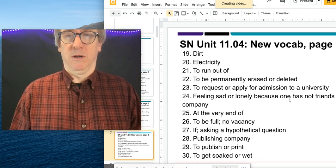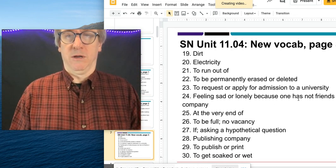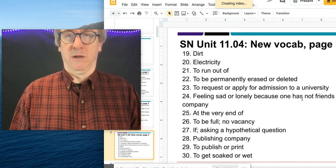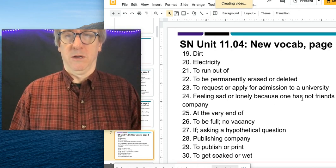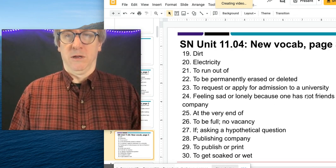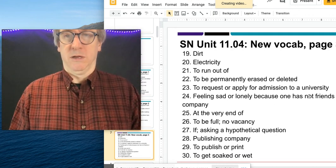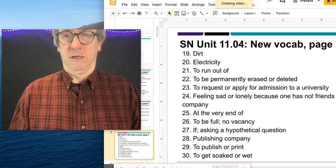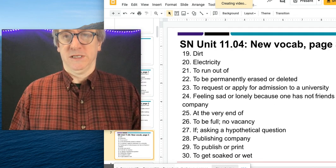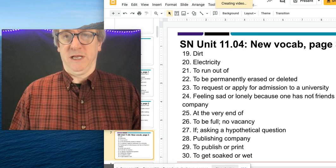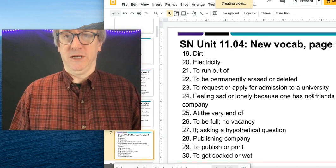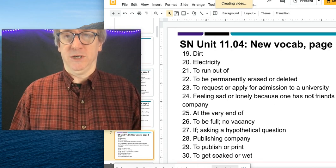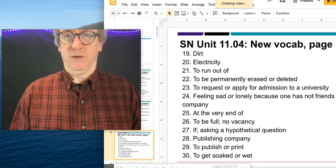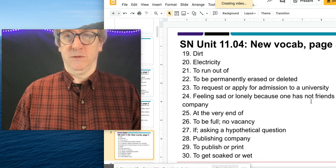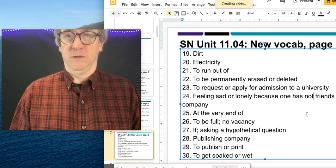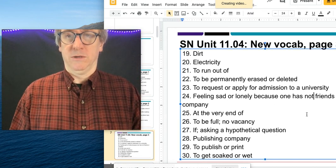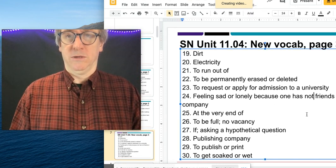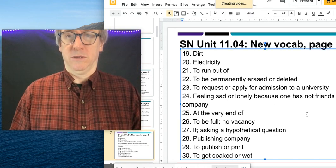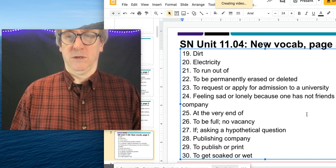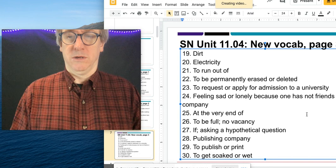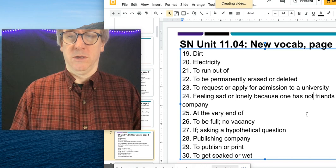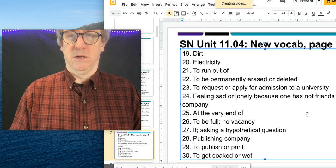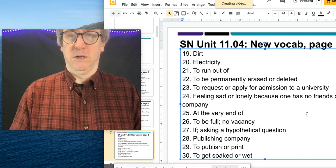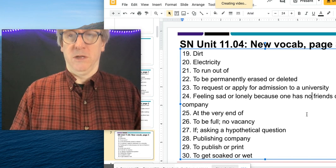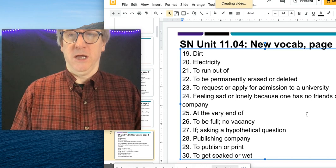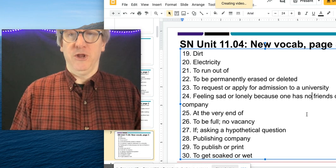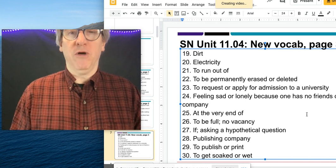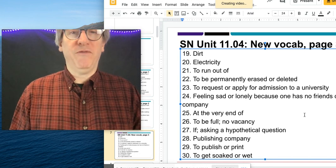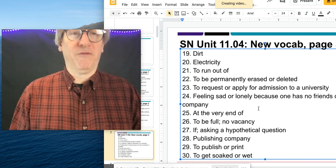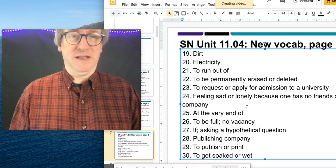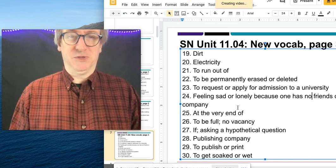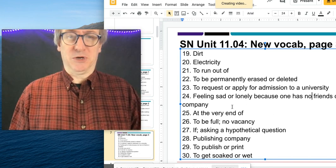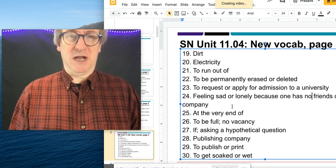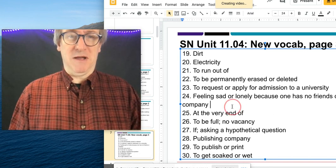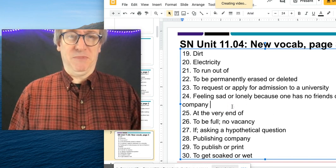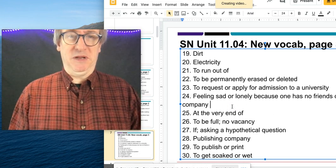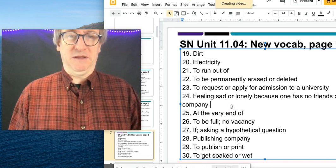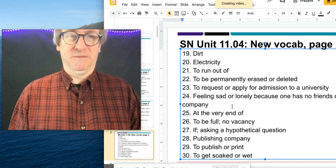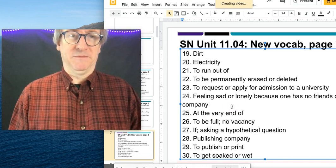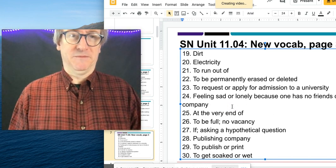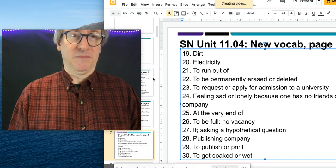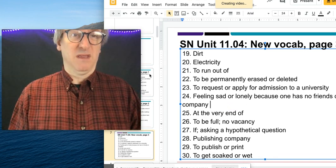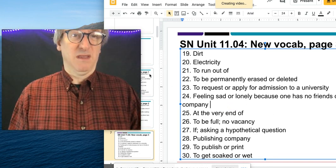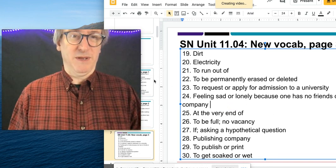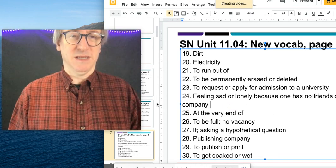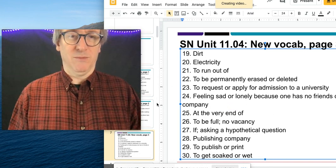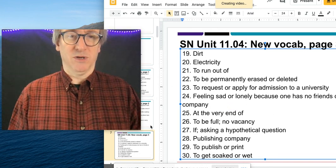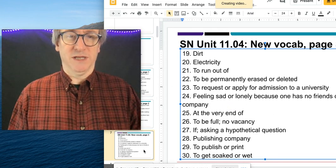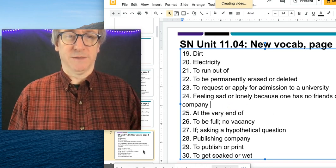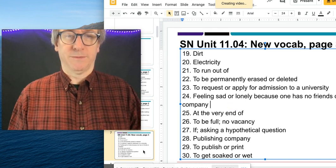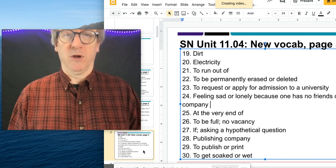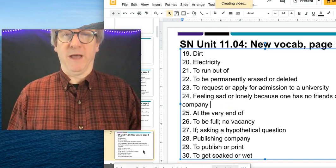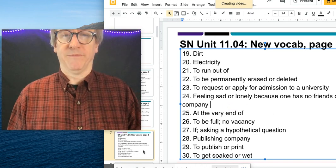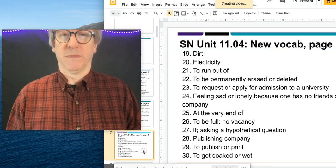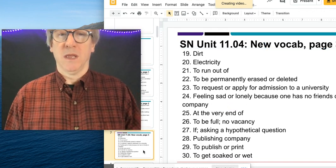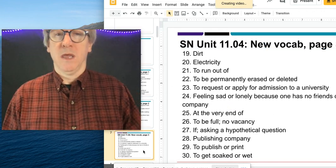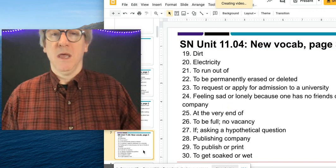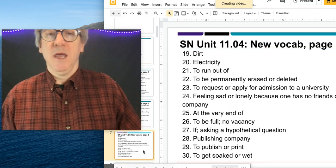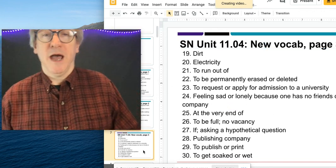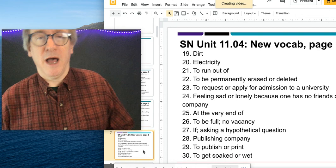their slideshow. No friends or company. That makes a lot more sense.